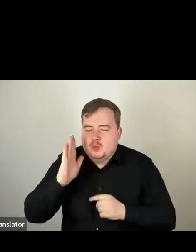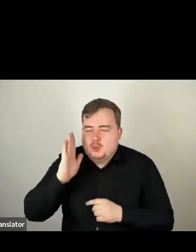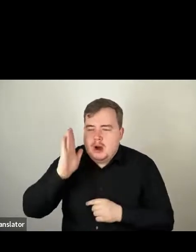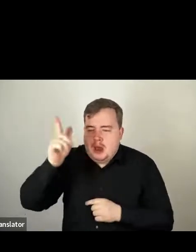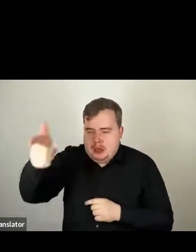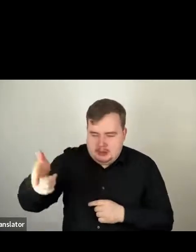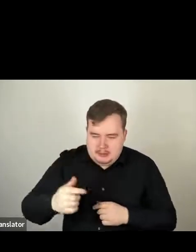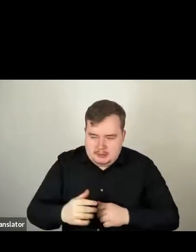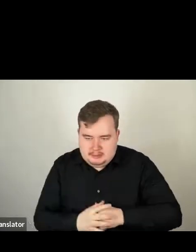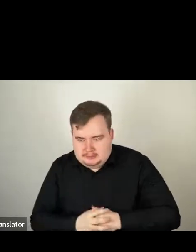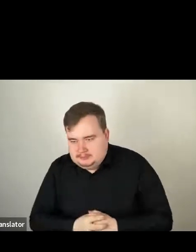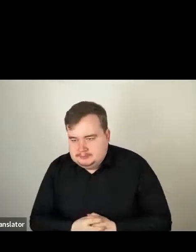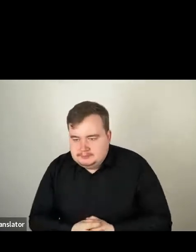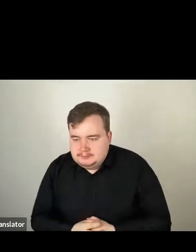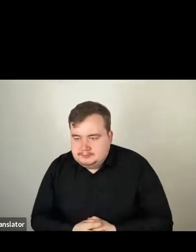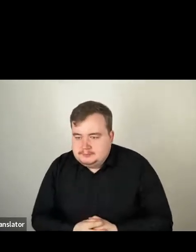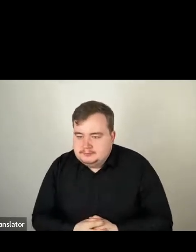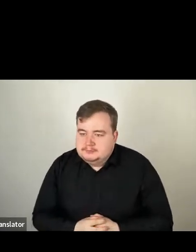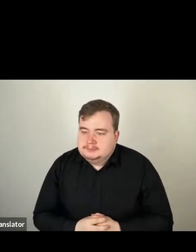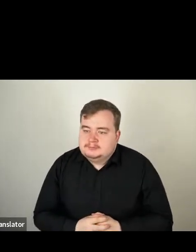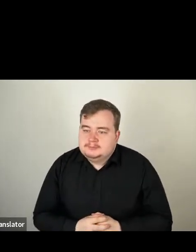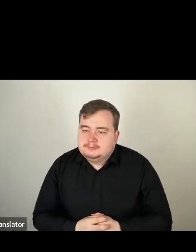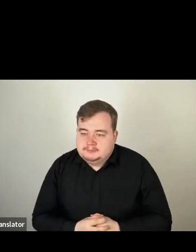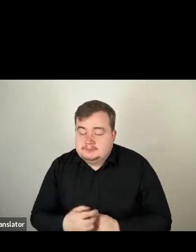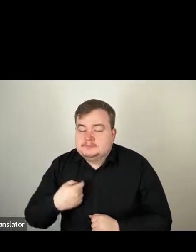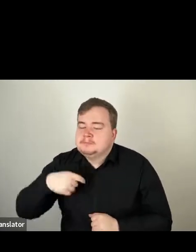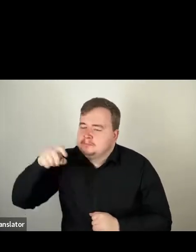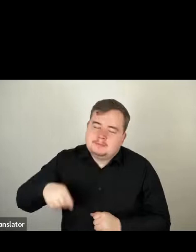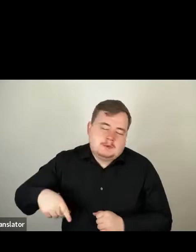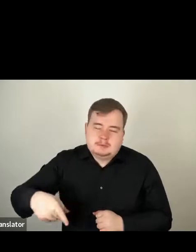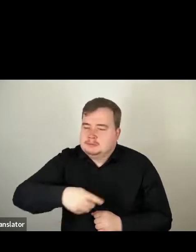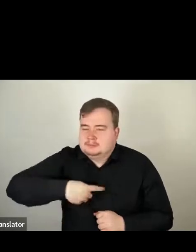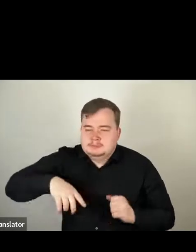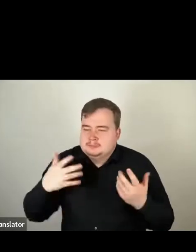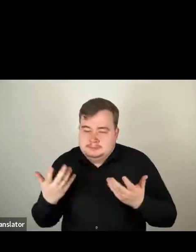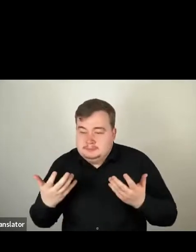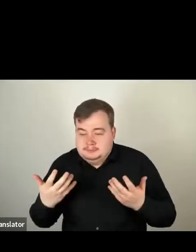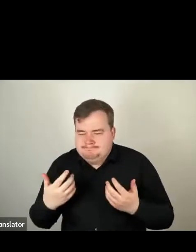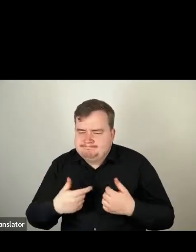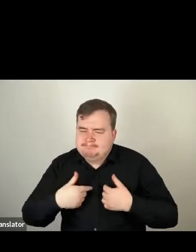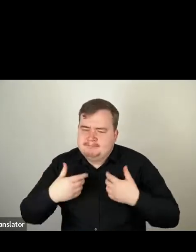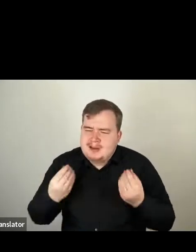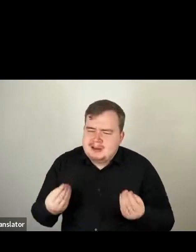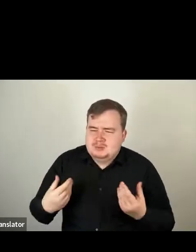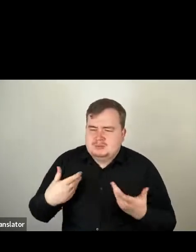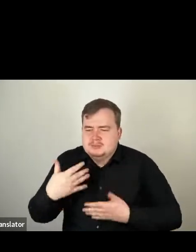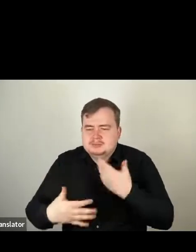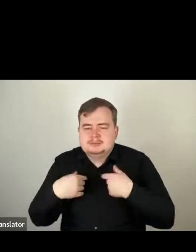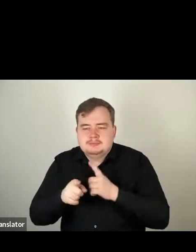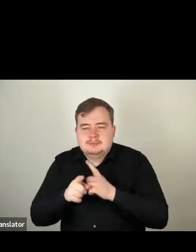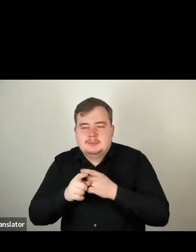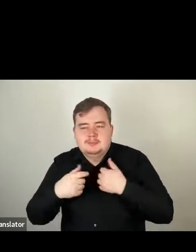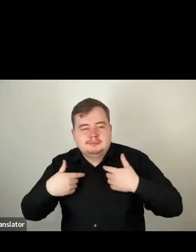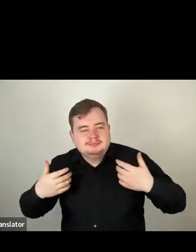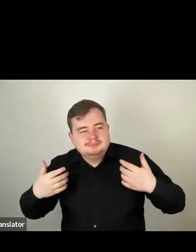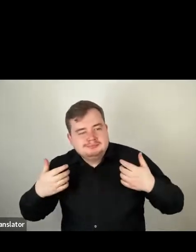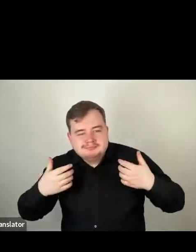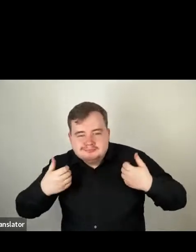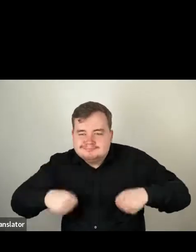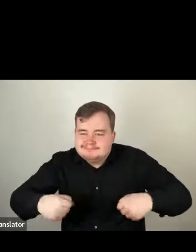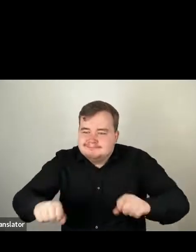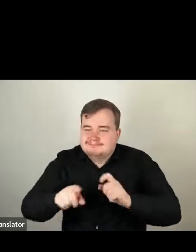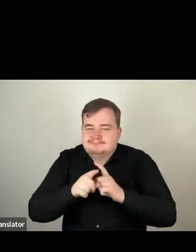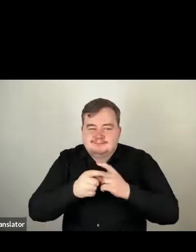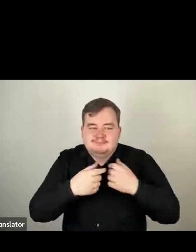we should brainstorm on how to further promote and support implementation of this guide within